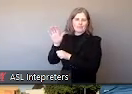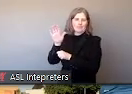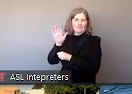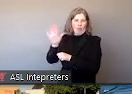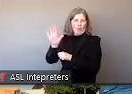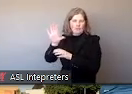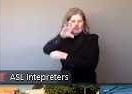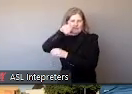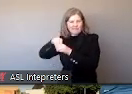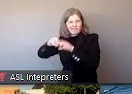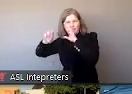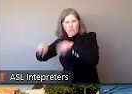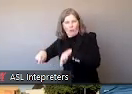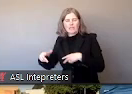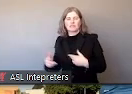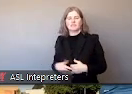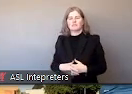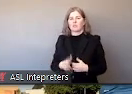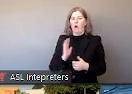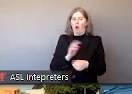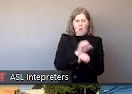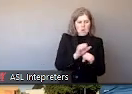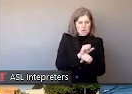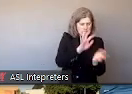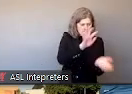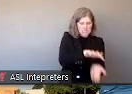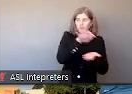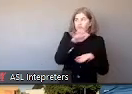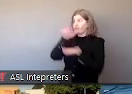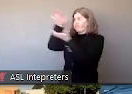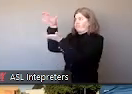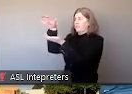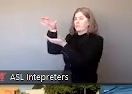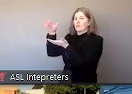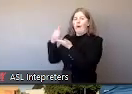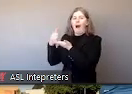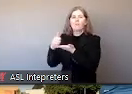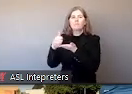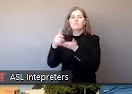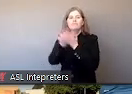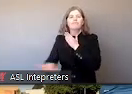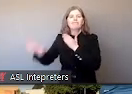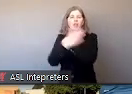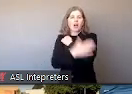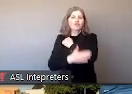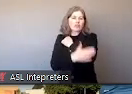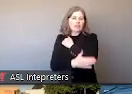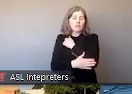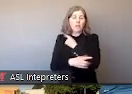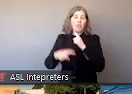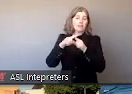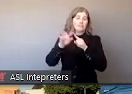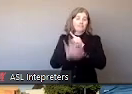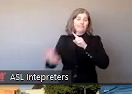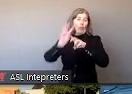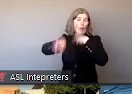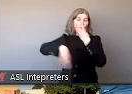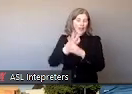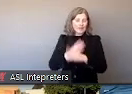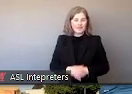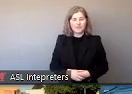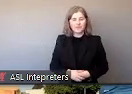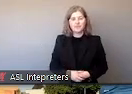states contributing. So all that work is contributing to the health of the nation and the world. I